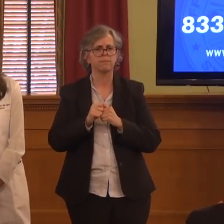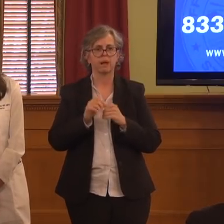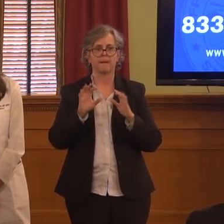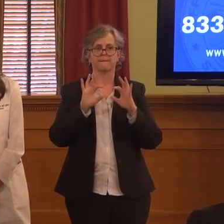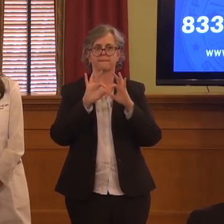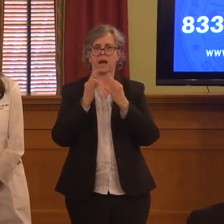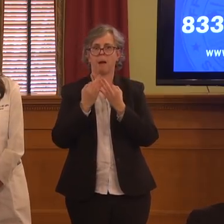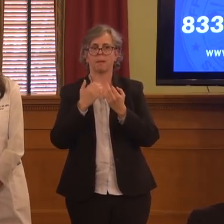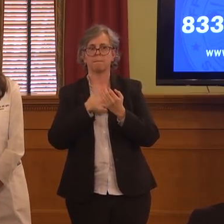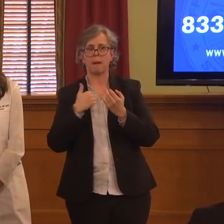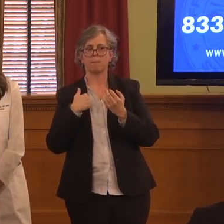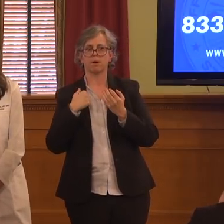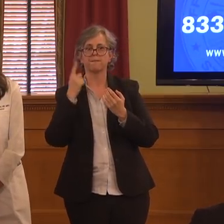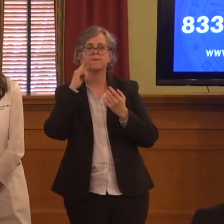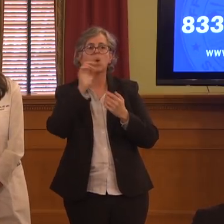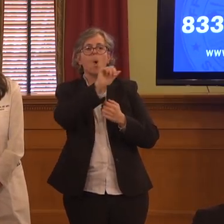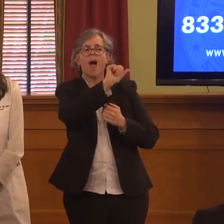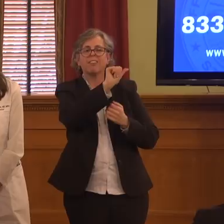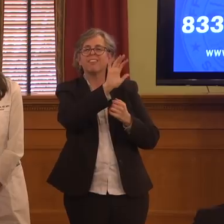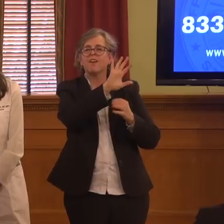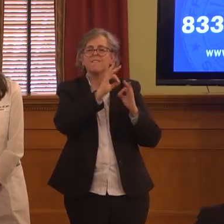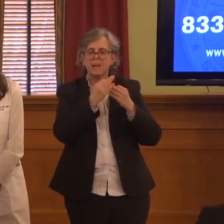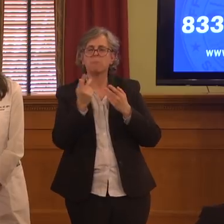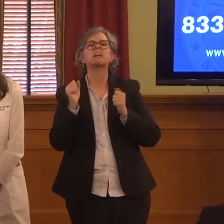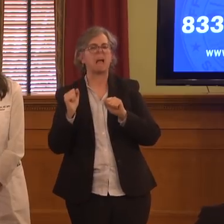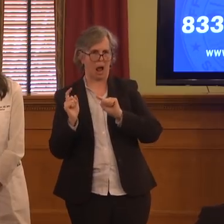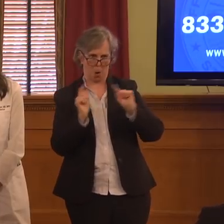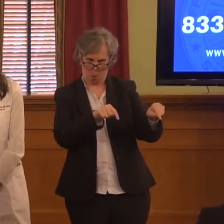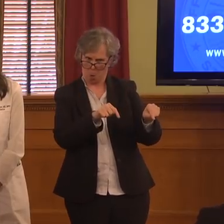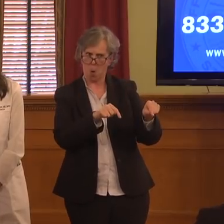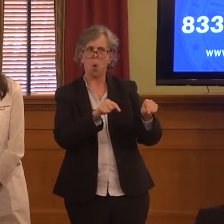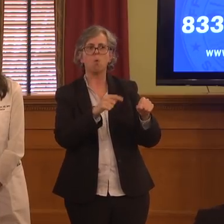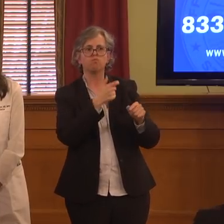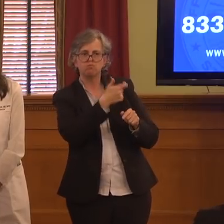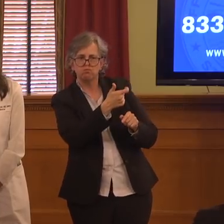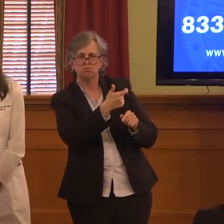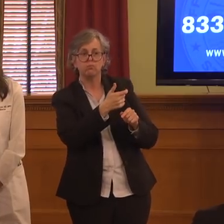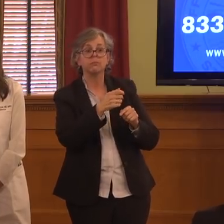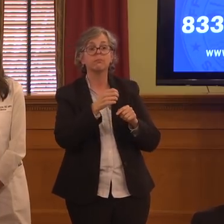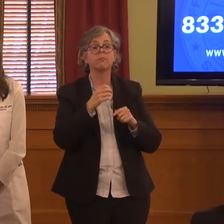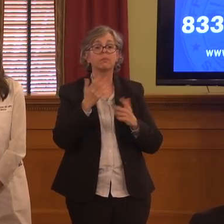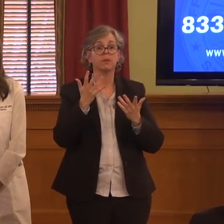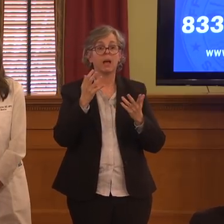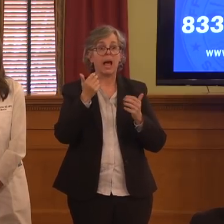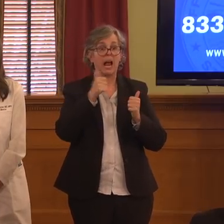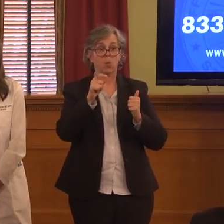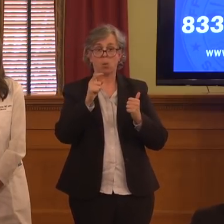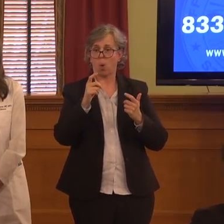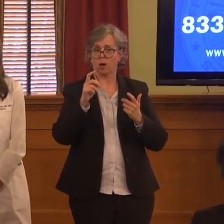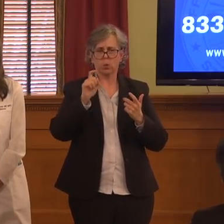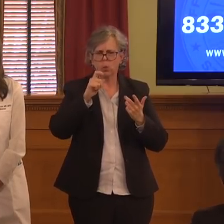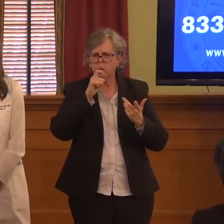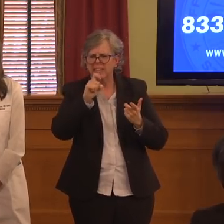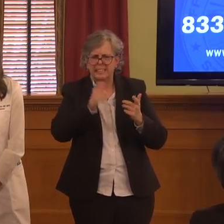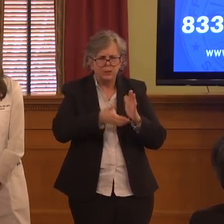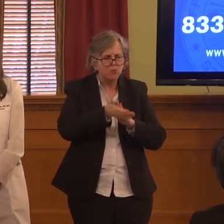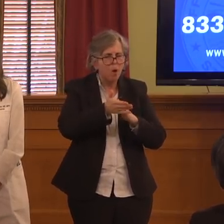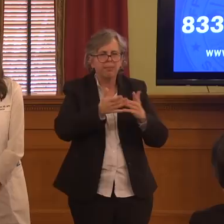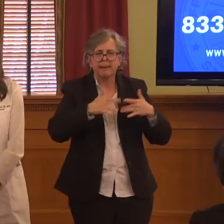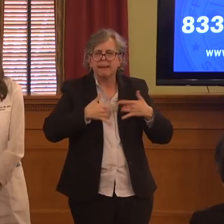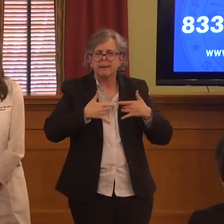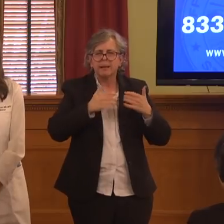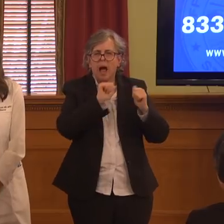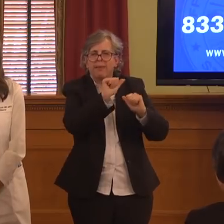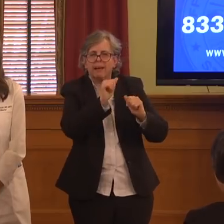participants in the athletic or other events, as well as anyone necessary for the event to take place. The